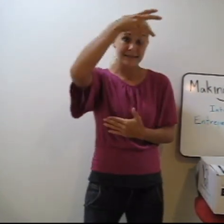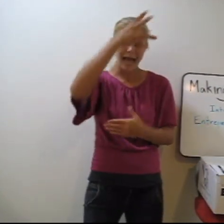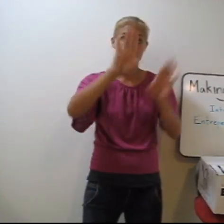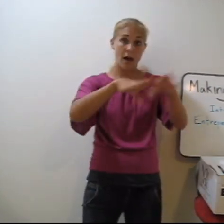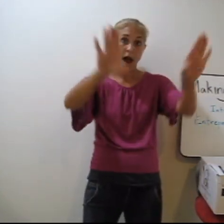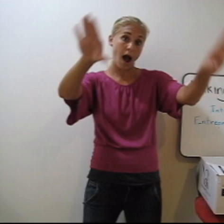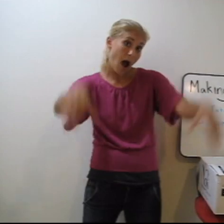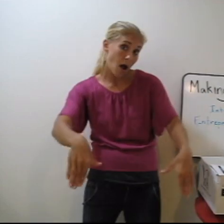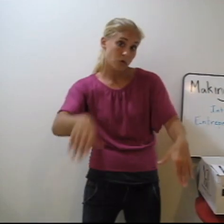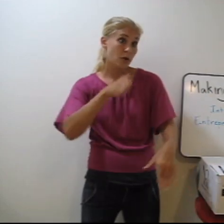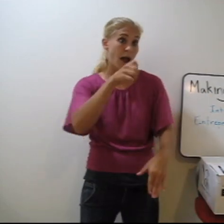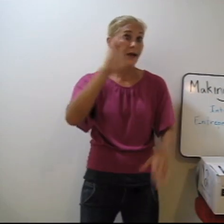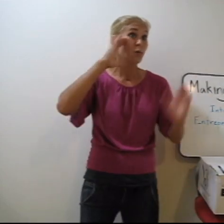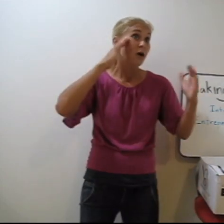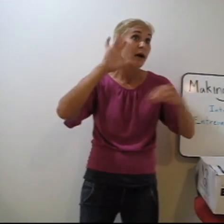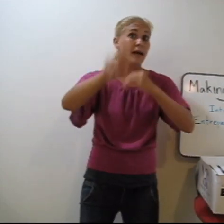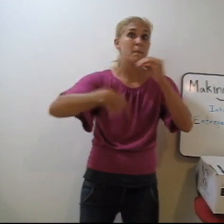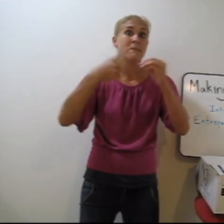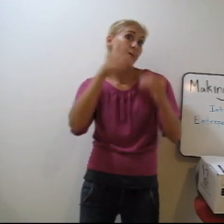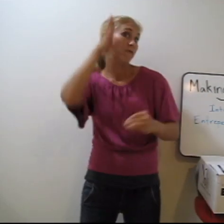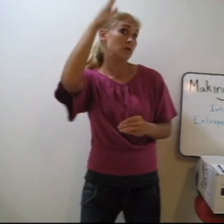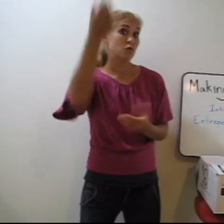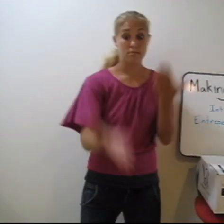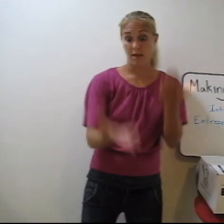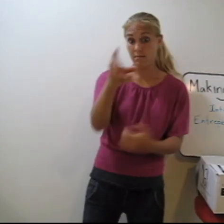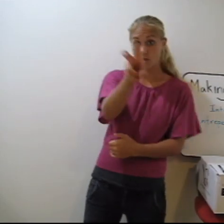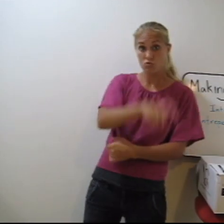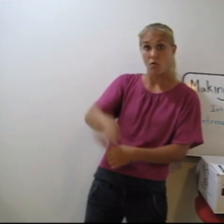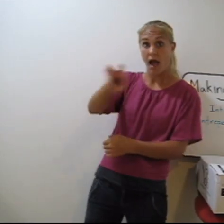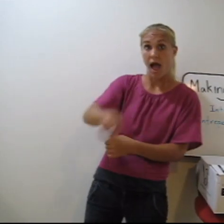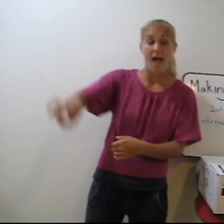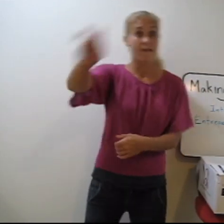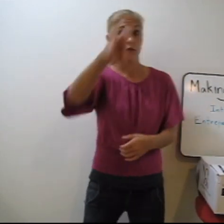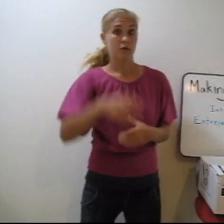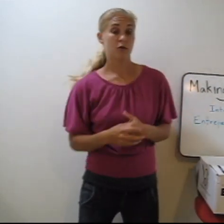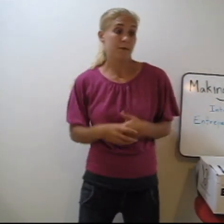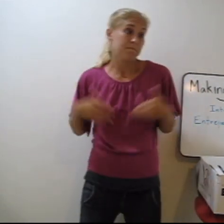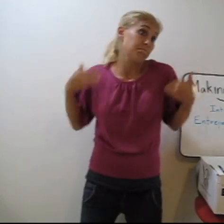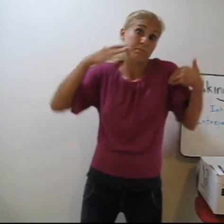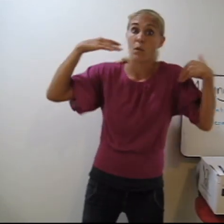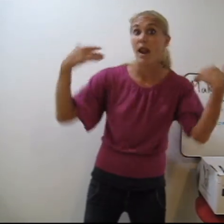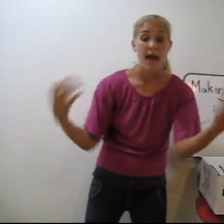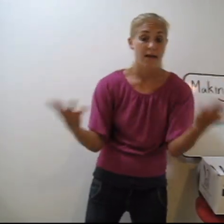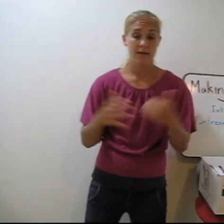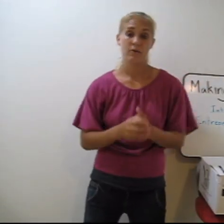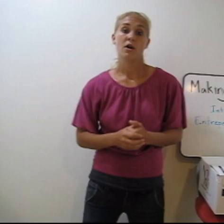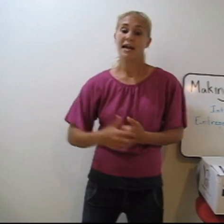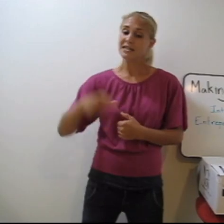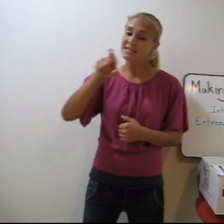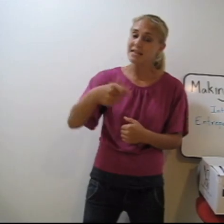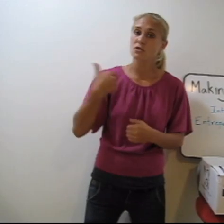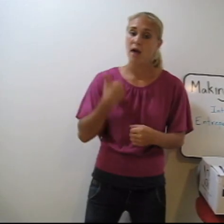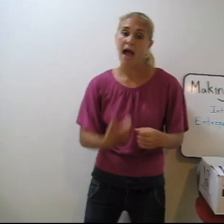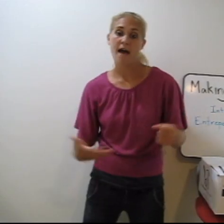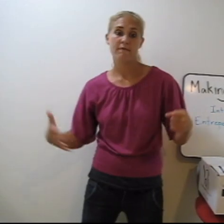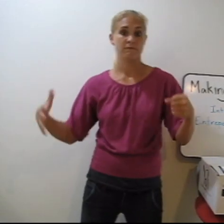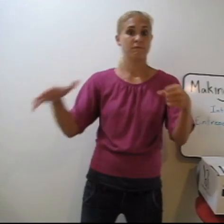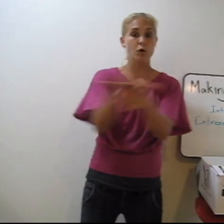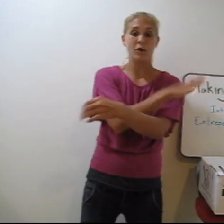their financial future? Do you want to travel? Owe no one anything? Have complete and utter financial independence and peace of